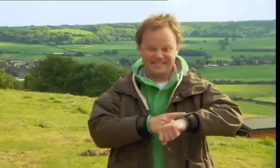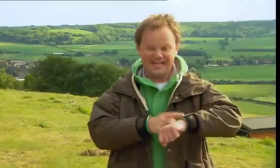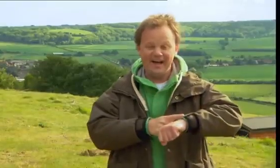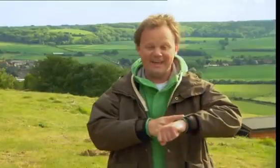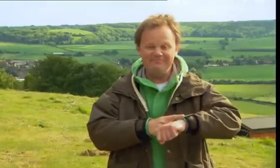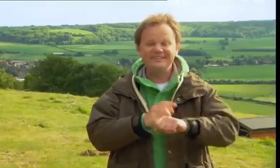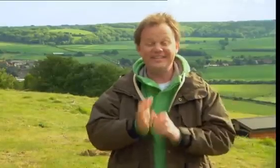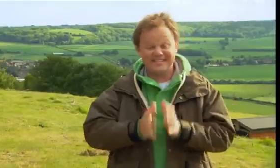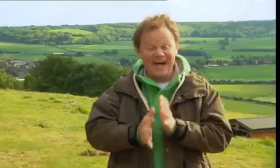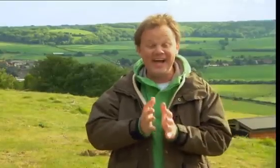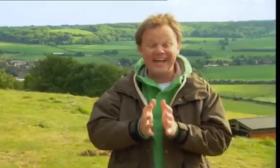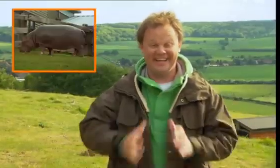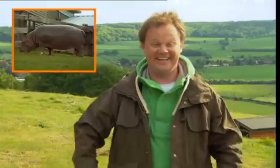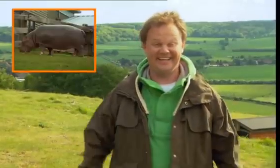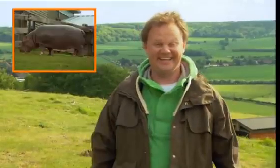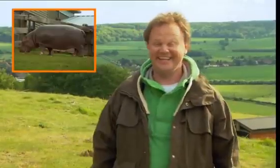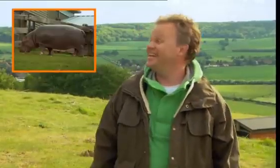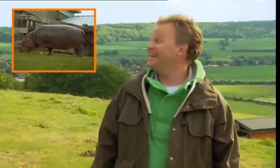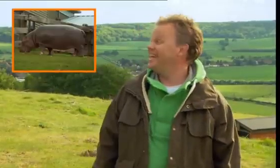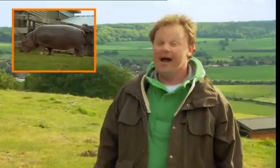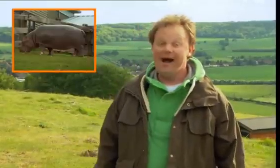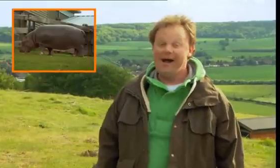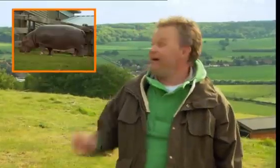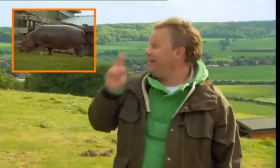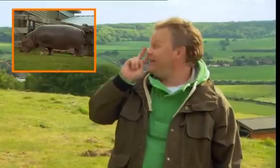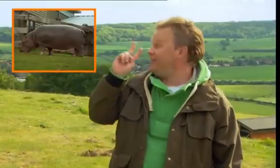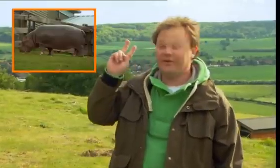It's time to sign. Ah, look.